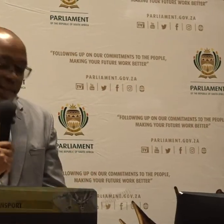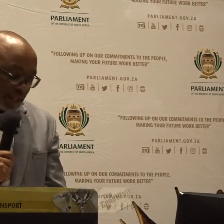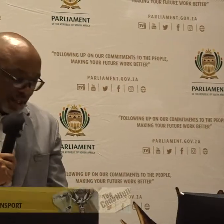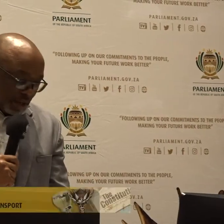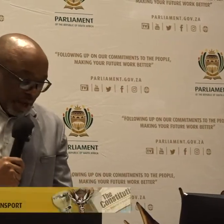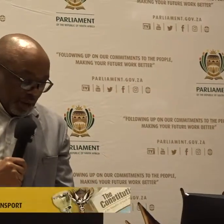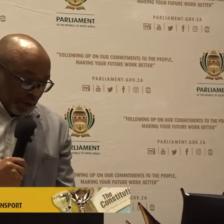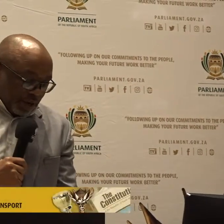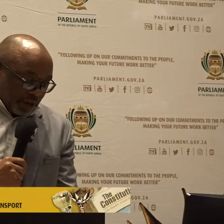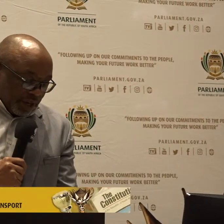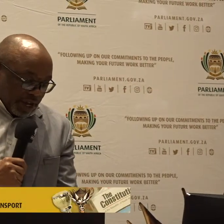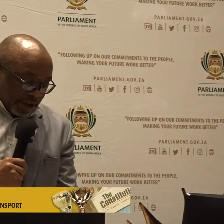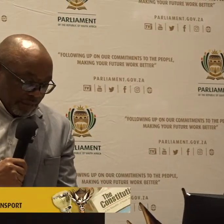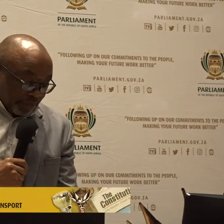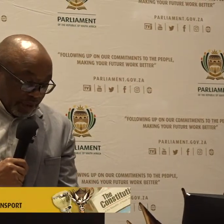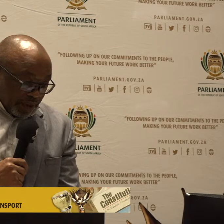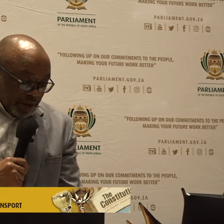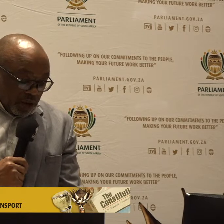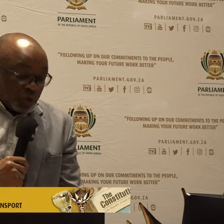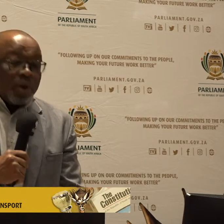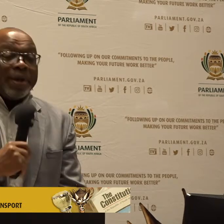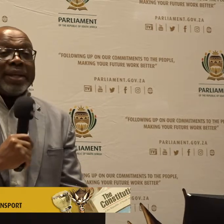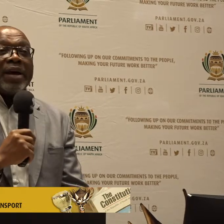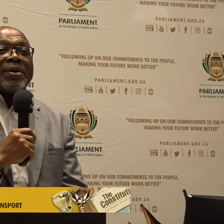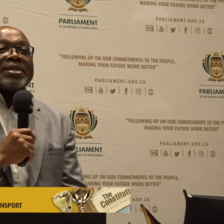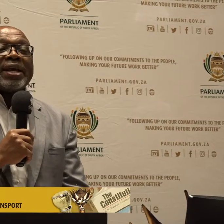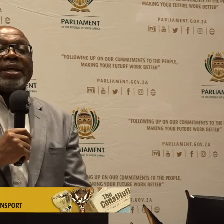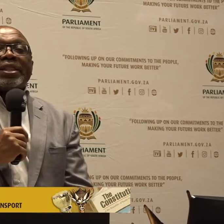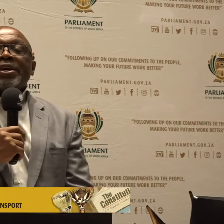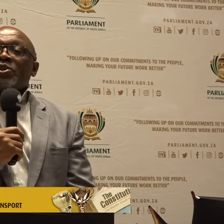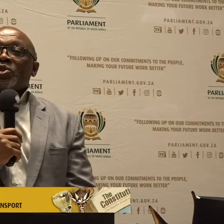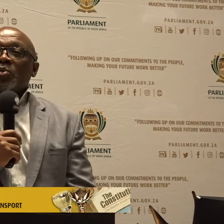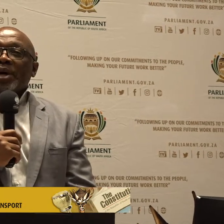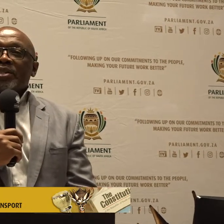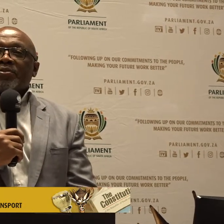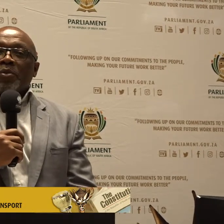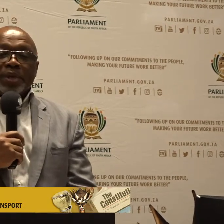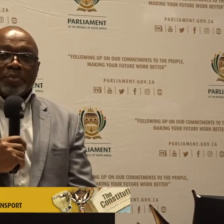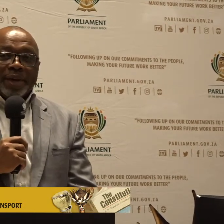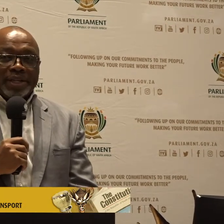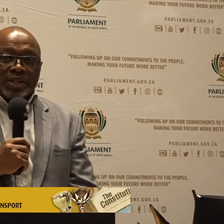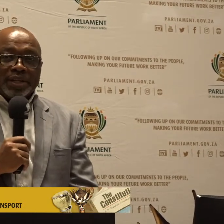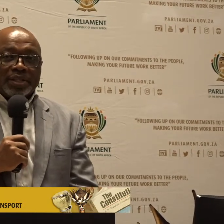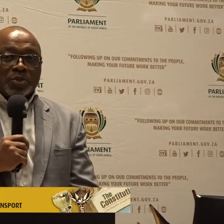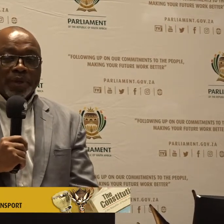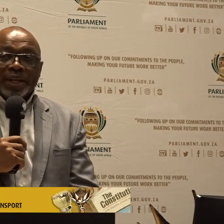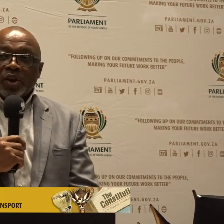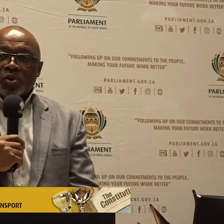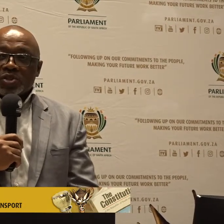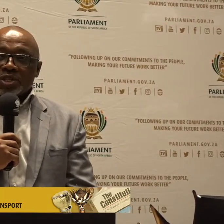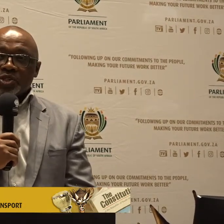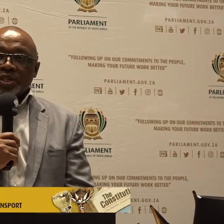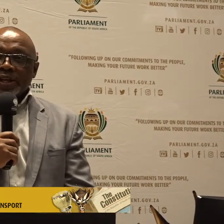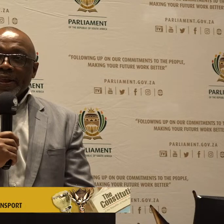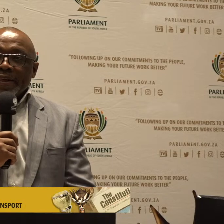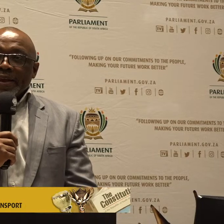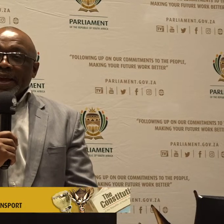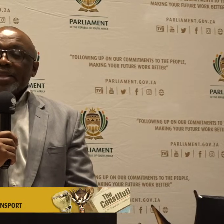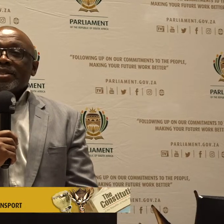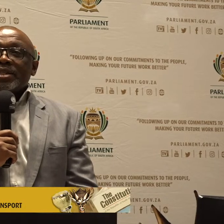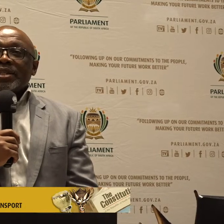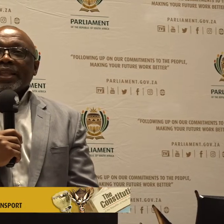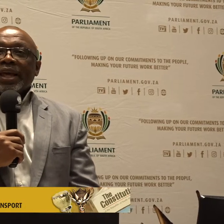worry it's fine I think we are we are okay I was saying thank you so much for being patient it's been a long session